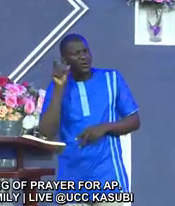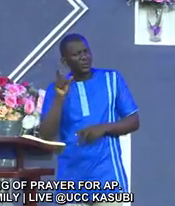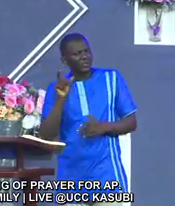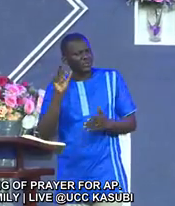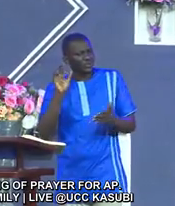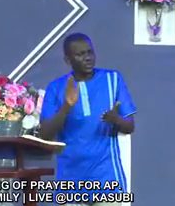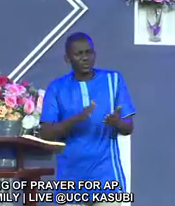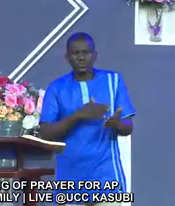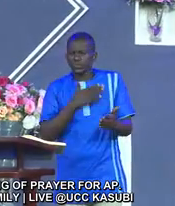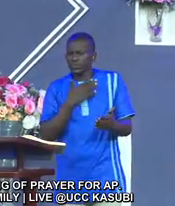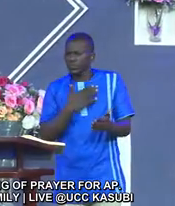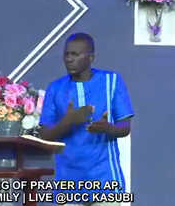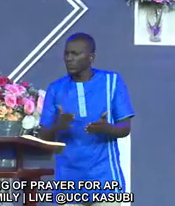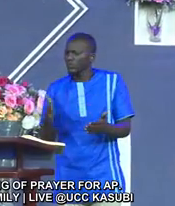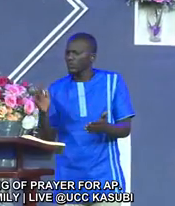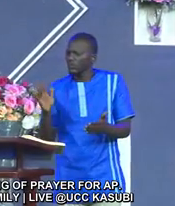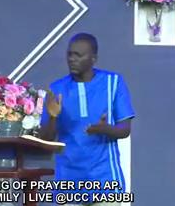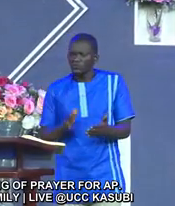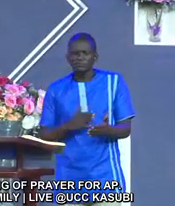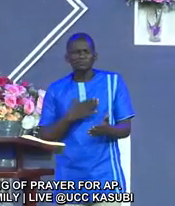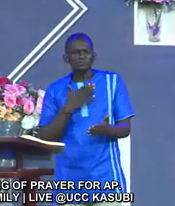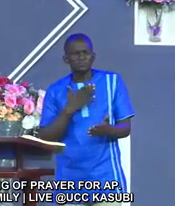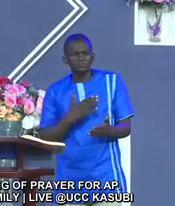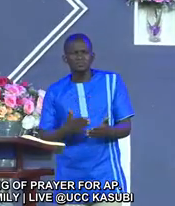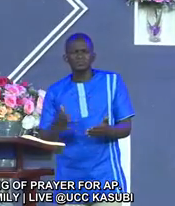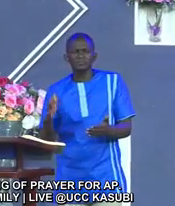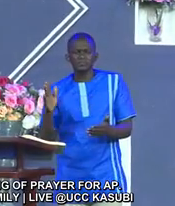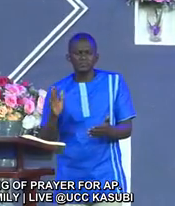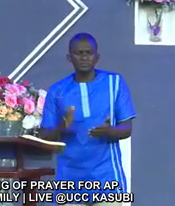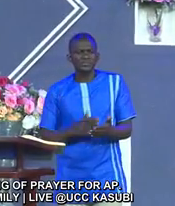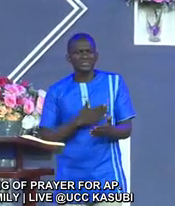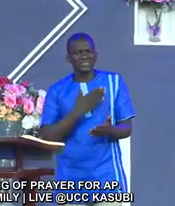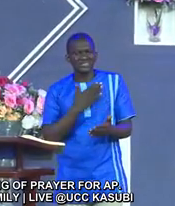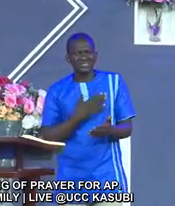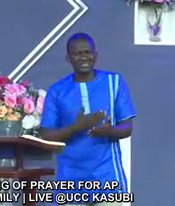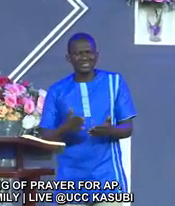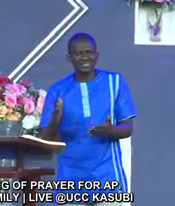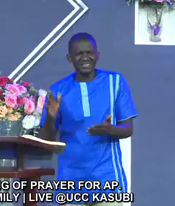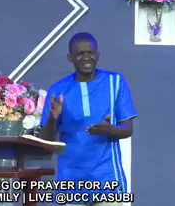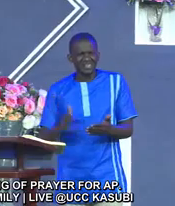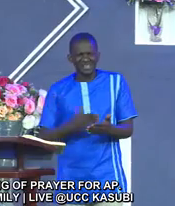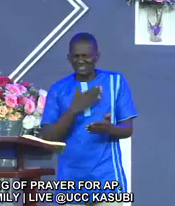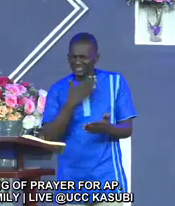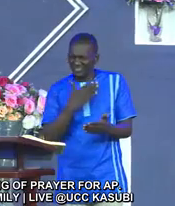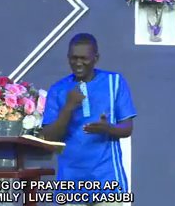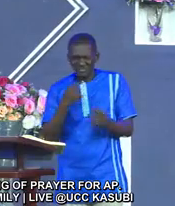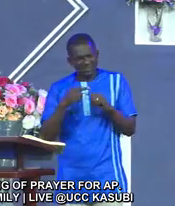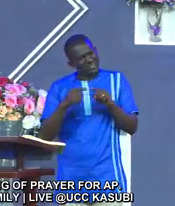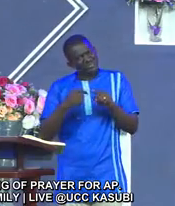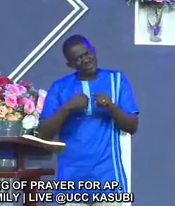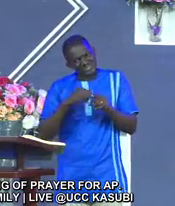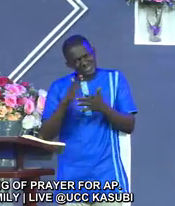began to hear someone sing. It was a